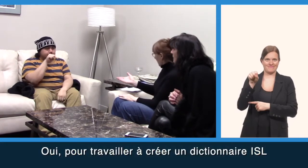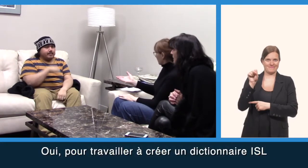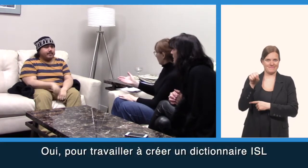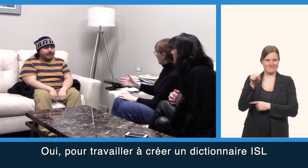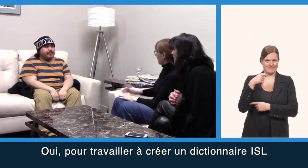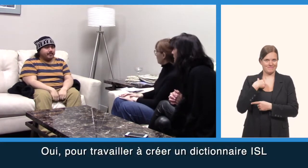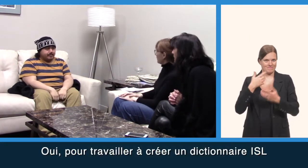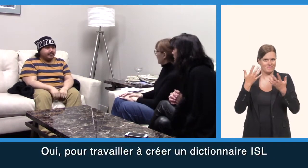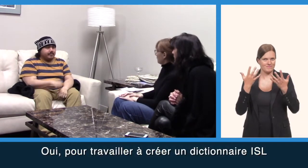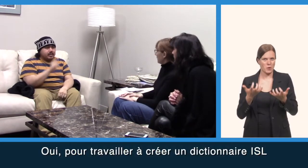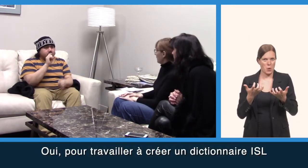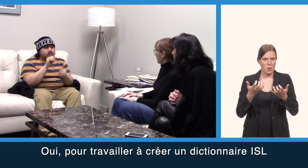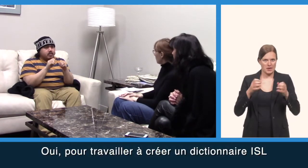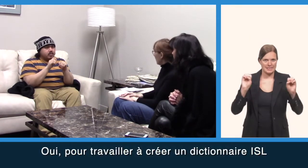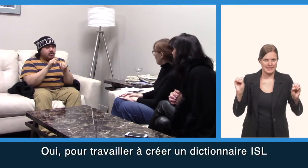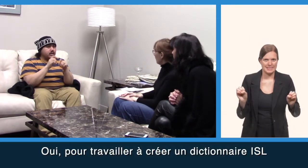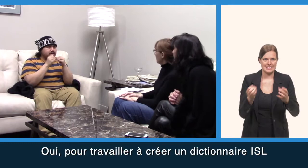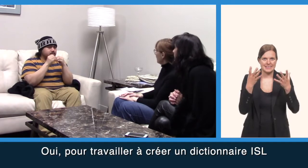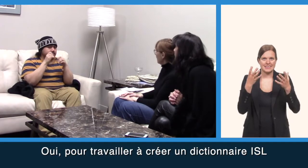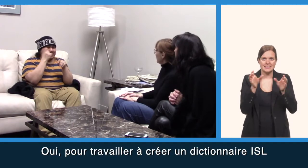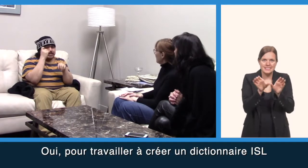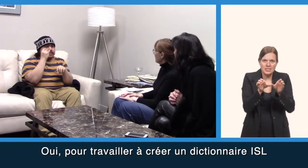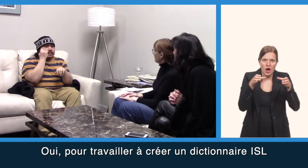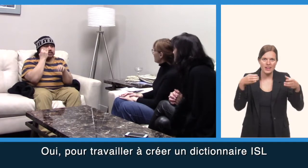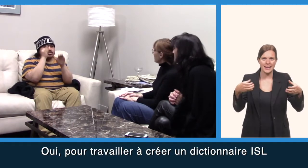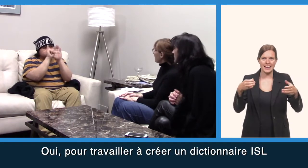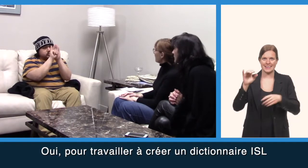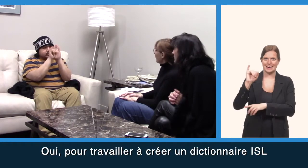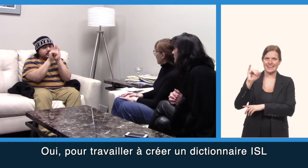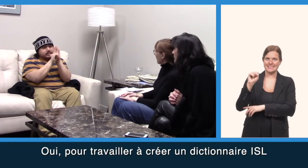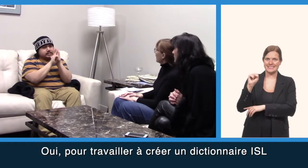Yeah, for example, set up a dictionary.